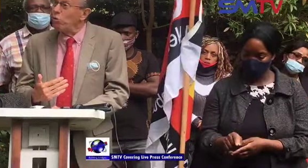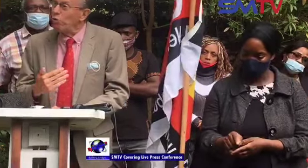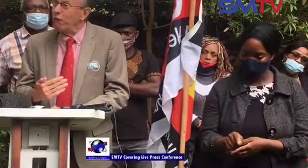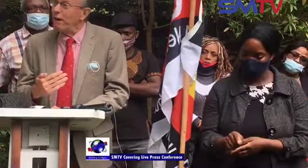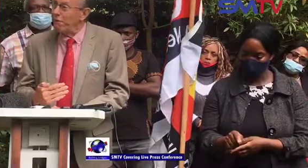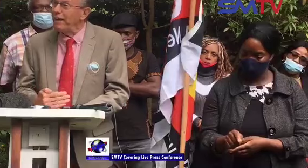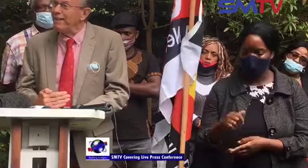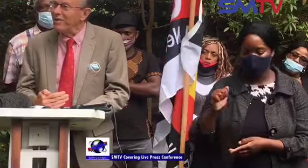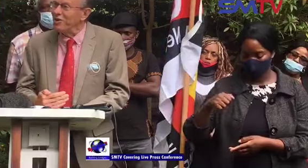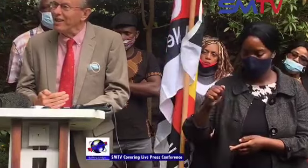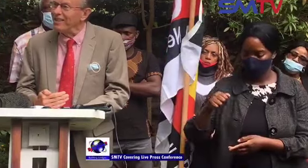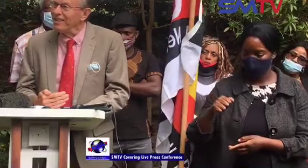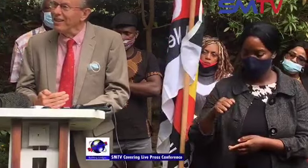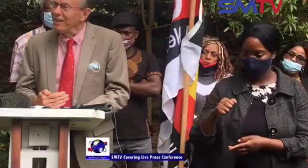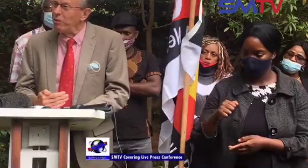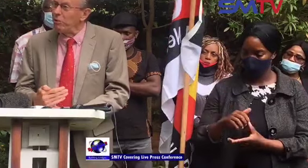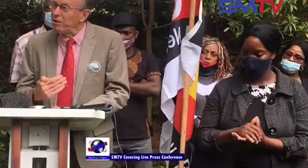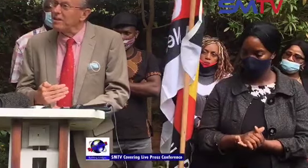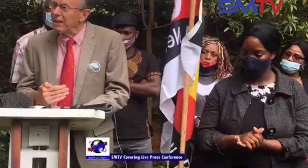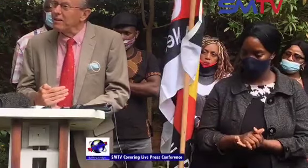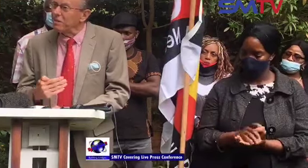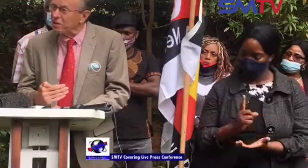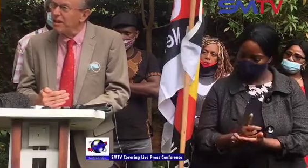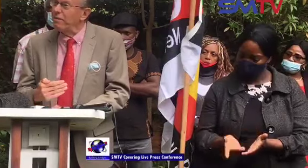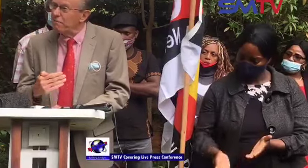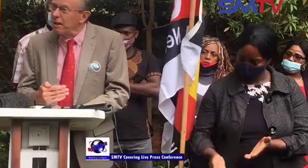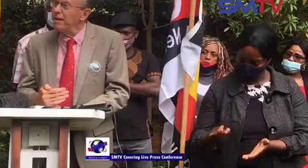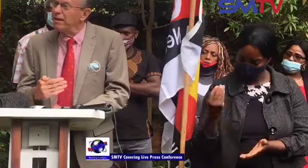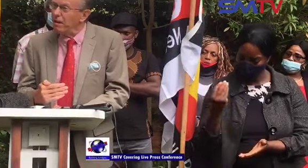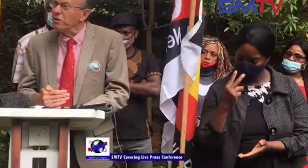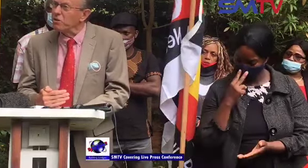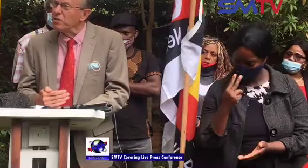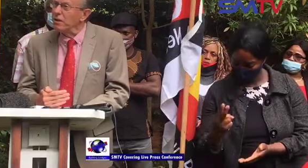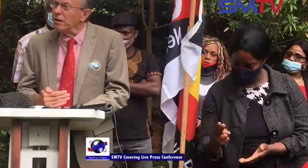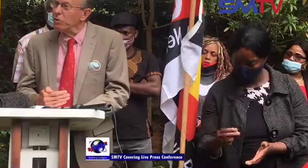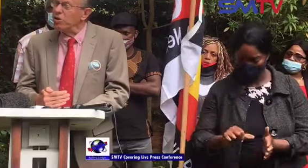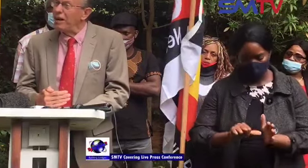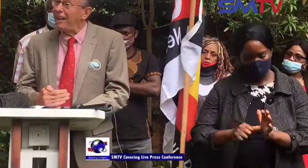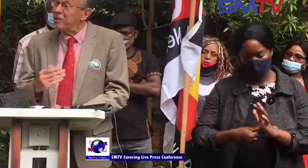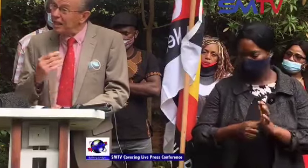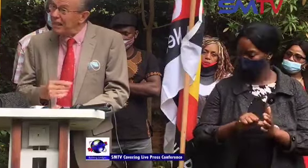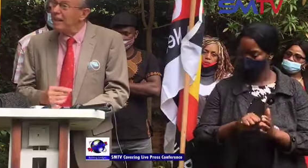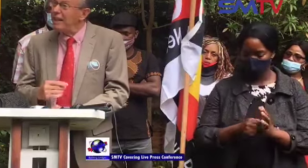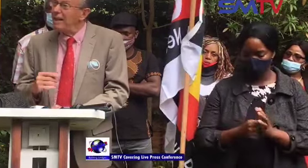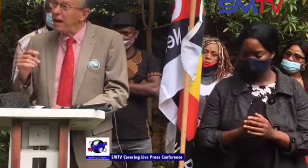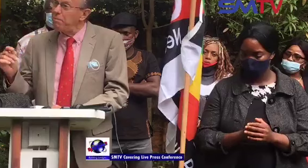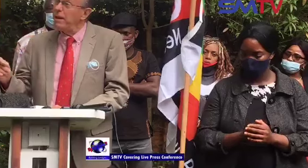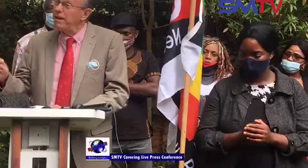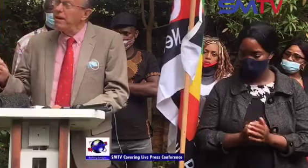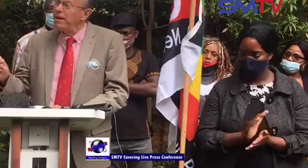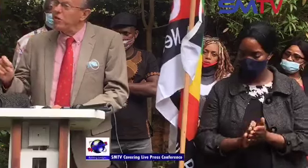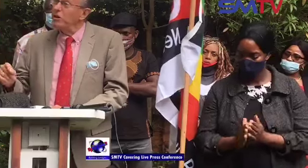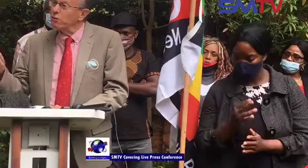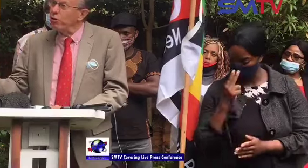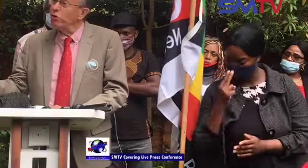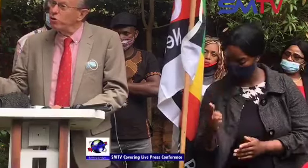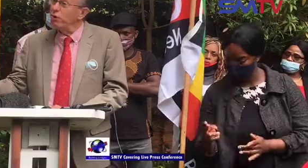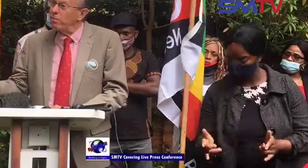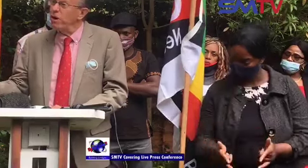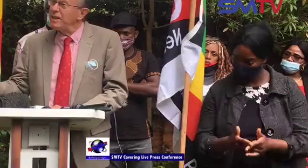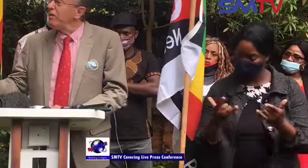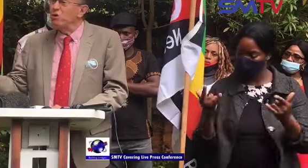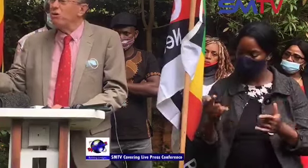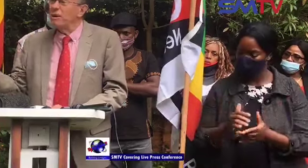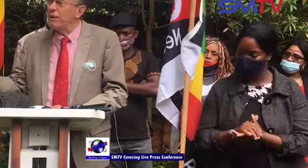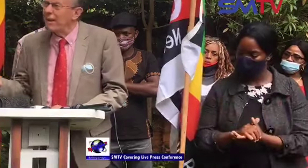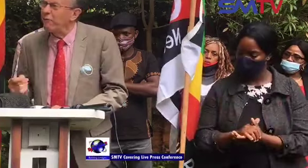cut off our funding this year. We were entitled to $7 million, which has illegally now been transferred to a